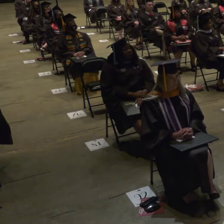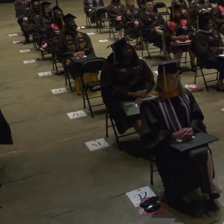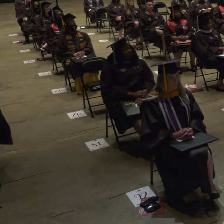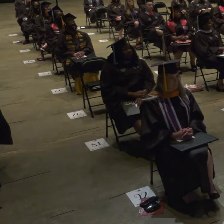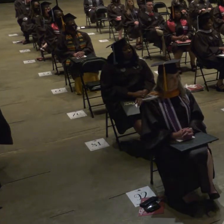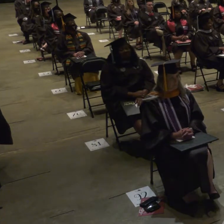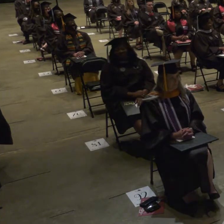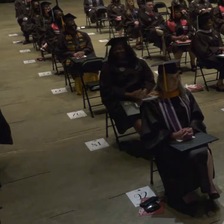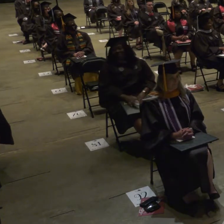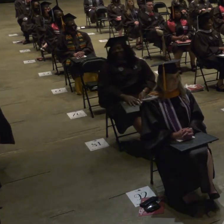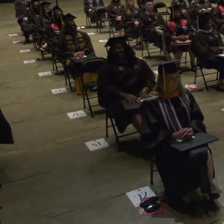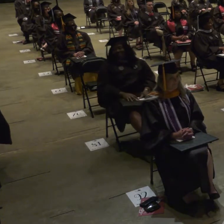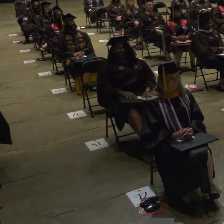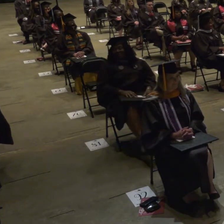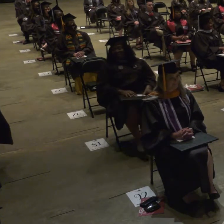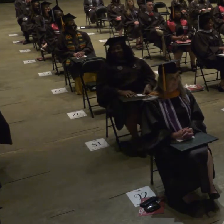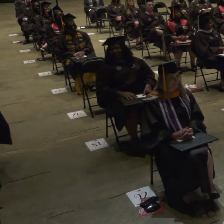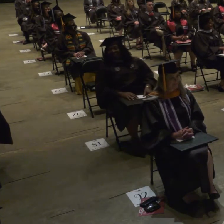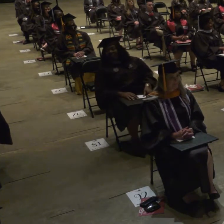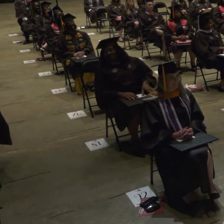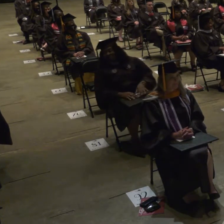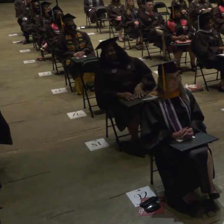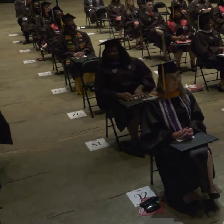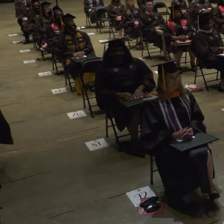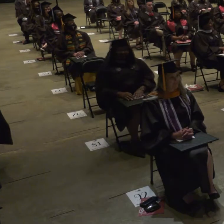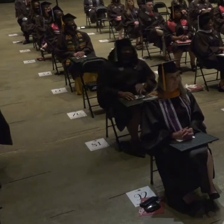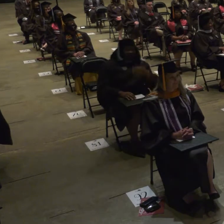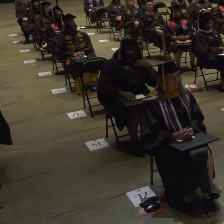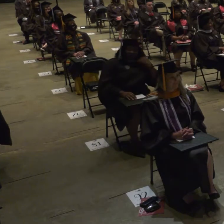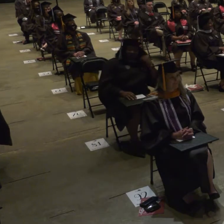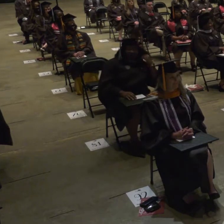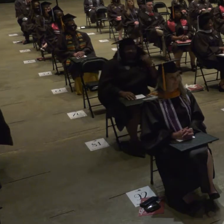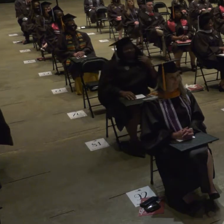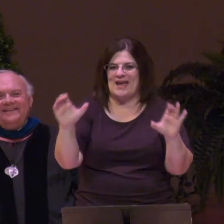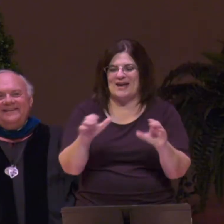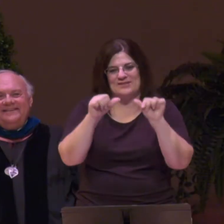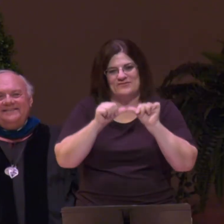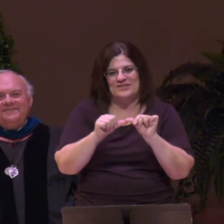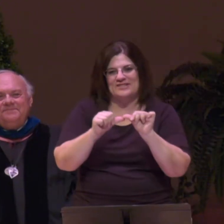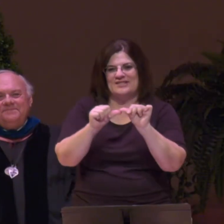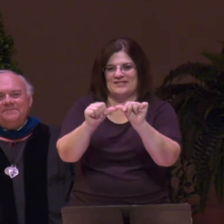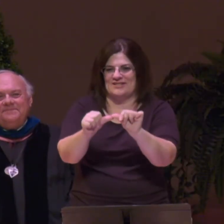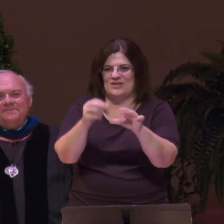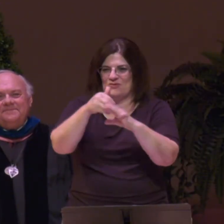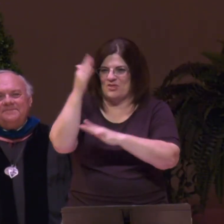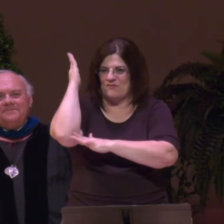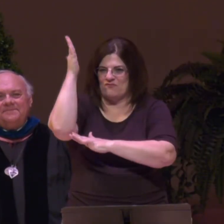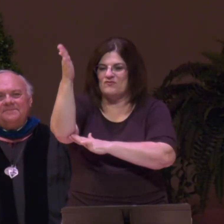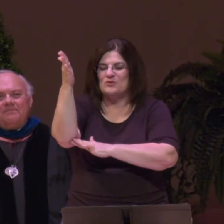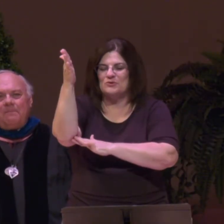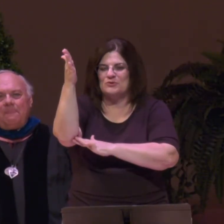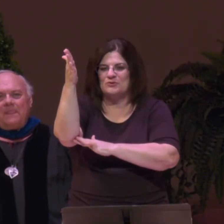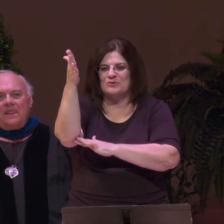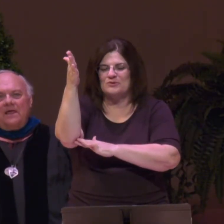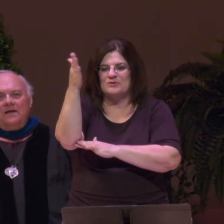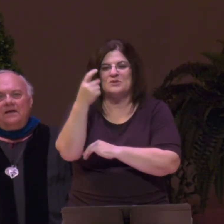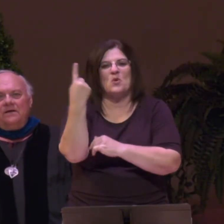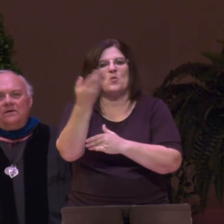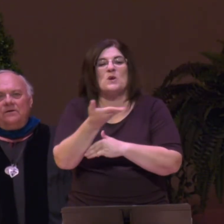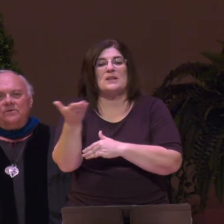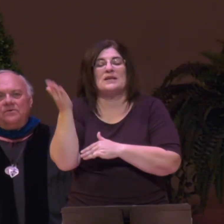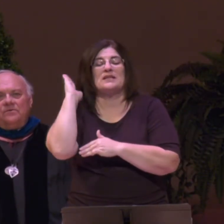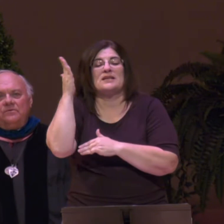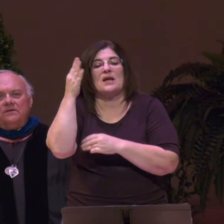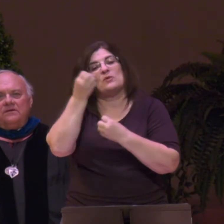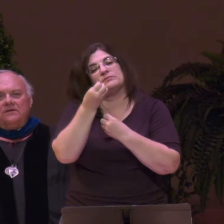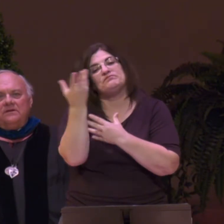1 year. We want you to be active throughout the future. Because one thing that I'll tell you